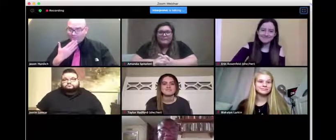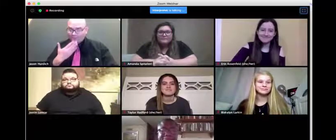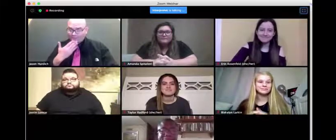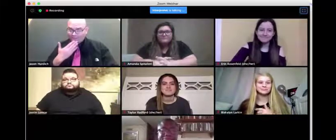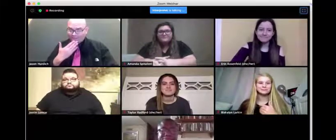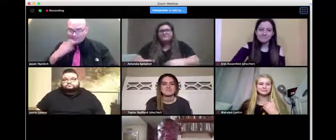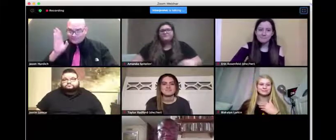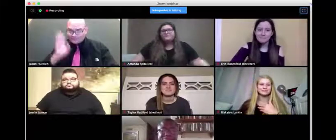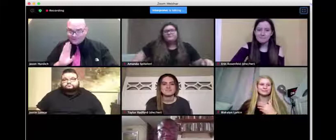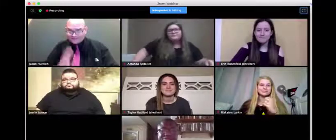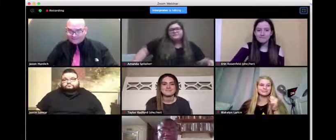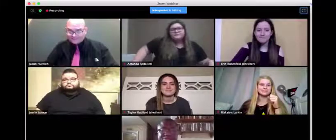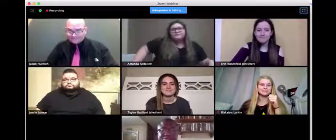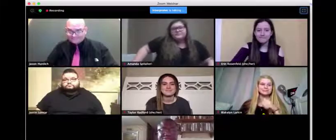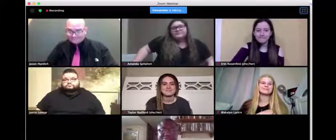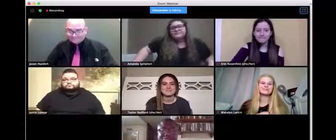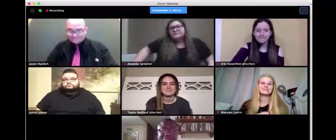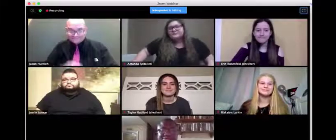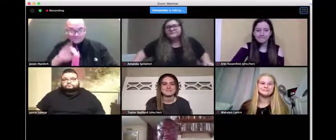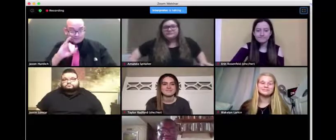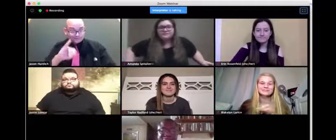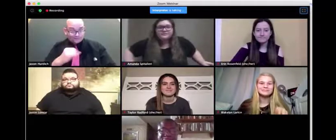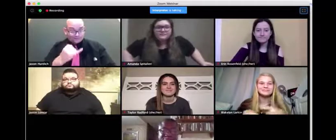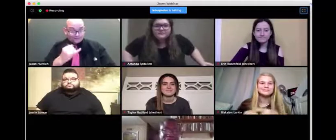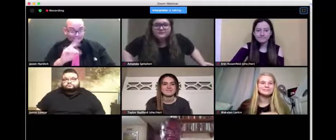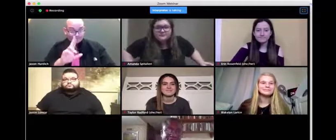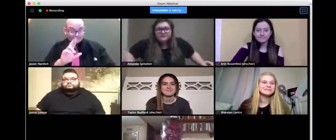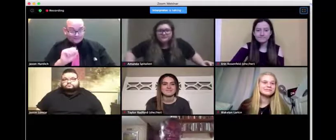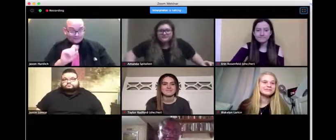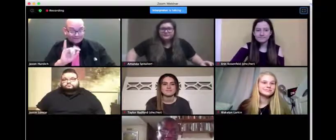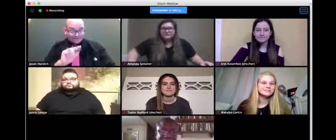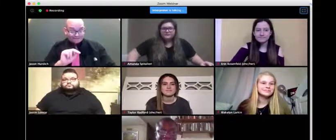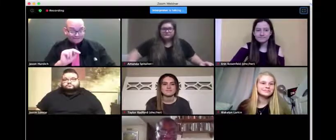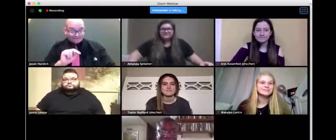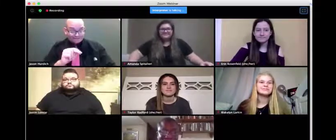So Justin, tell us a little bit about yourself.